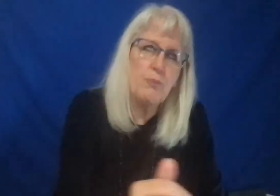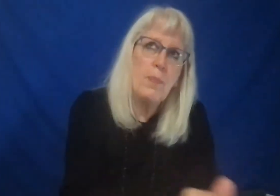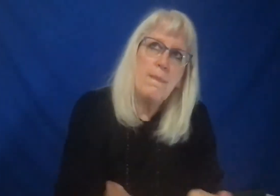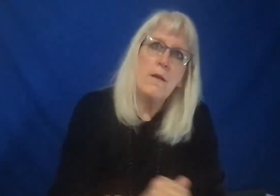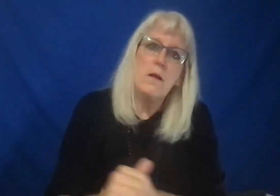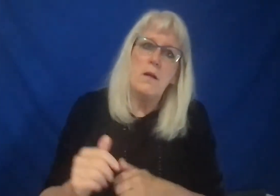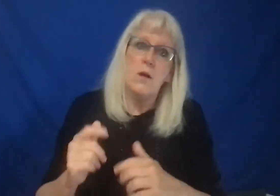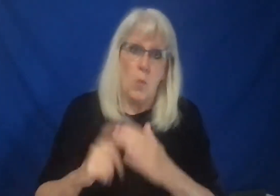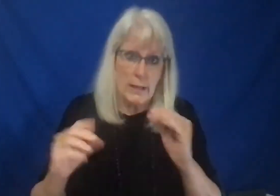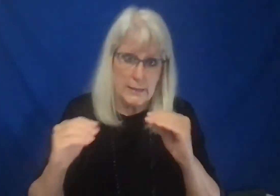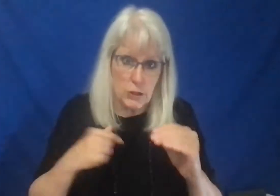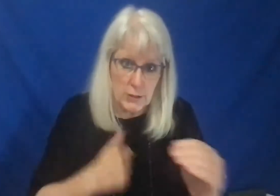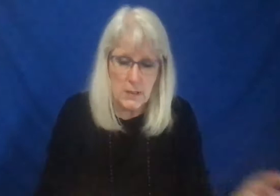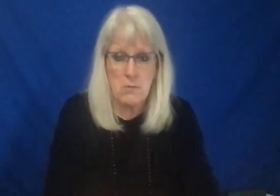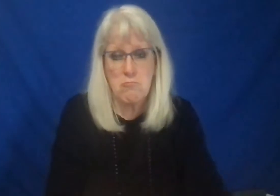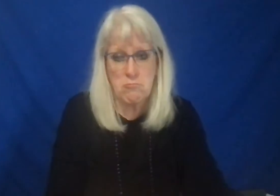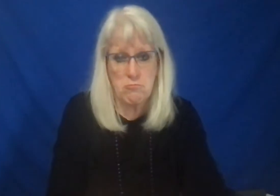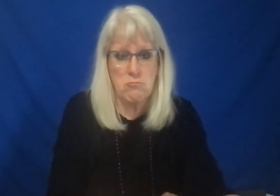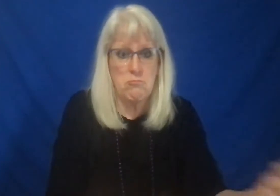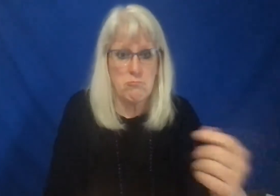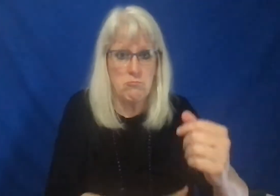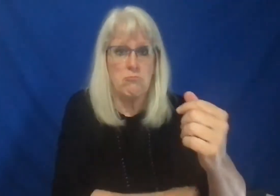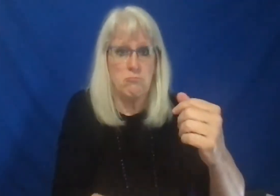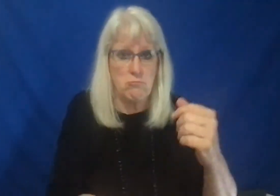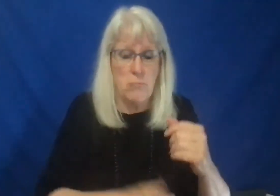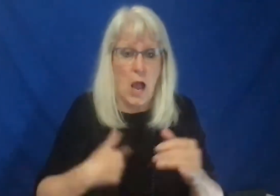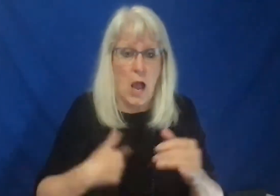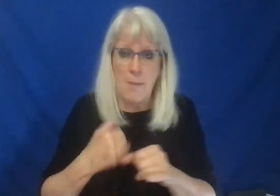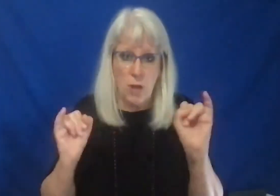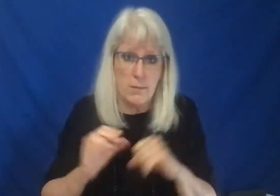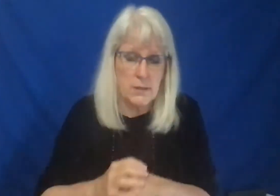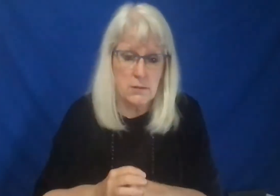me is that while I am autonomous and while I am responsible for myself,